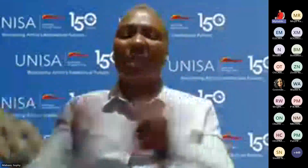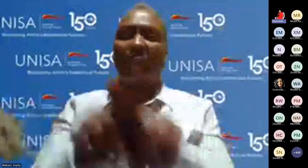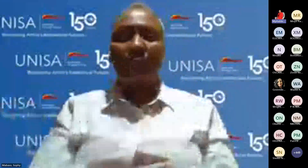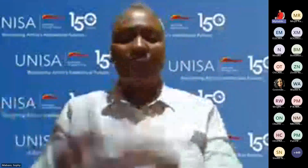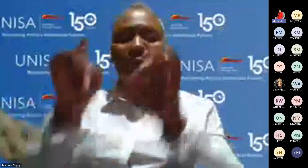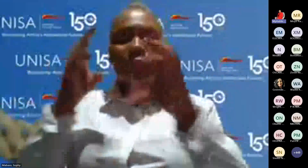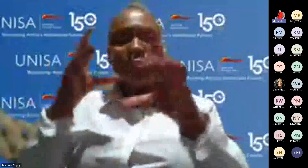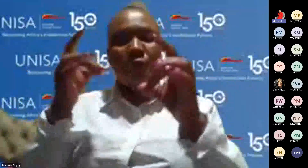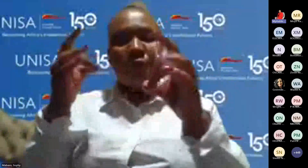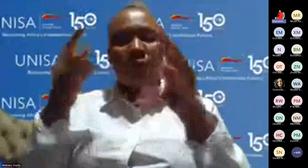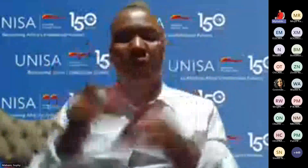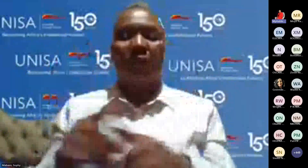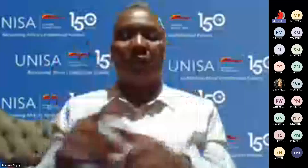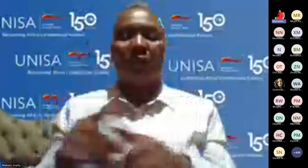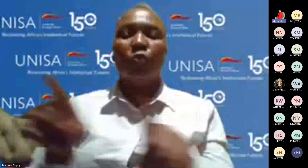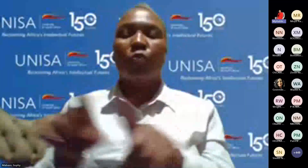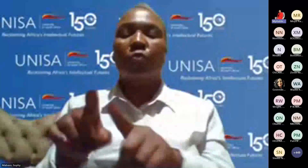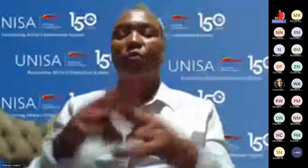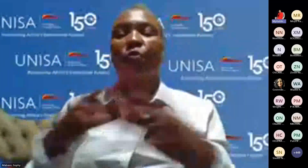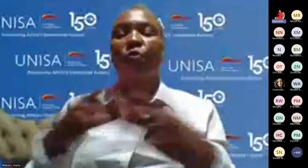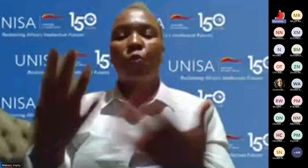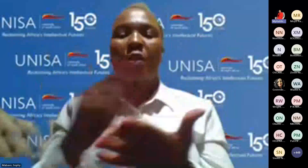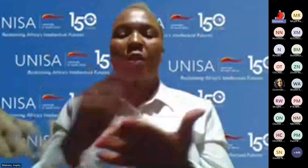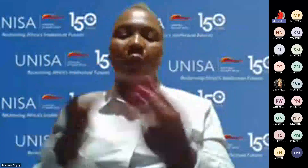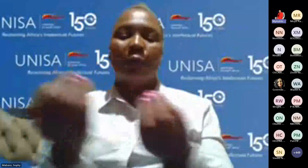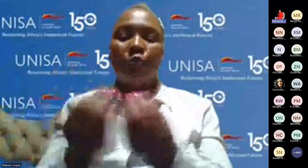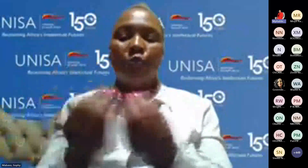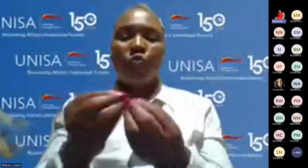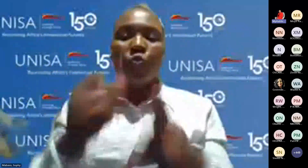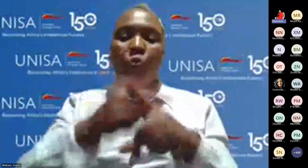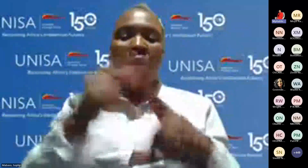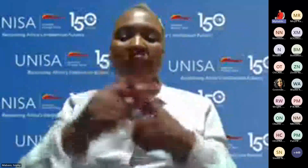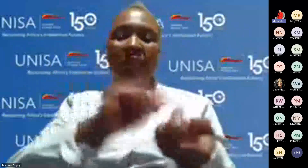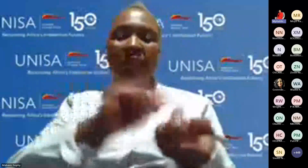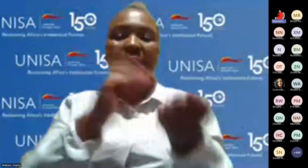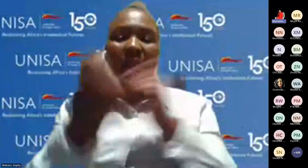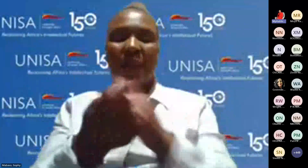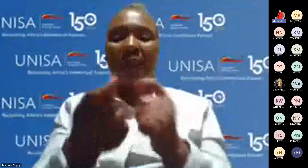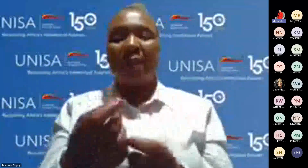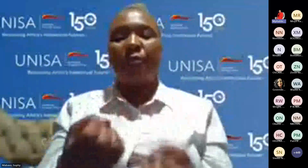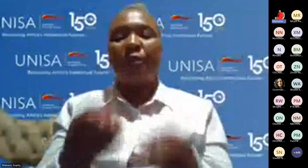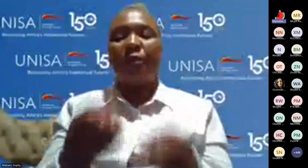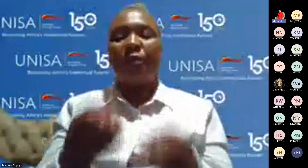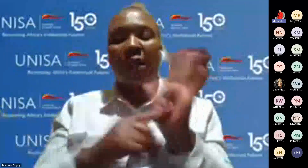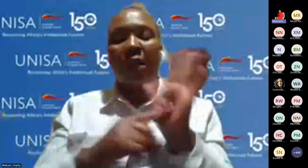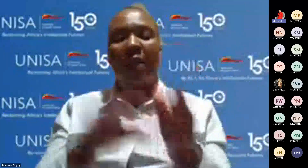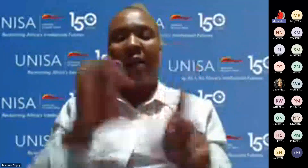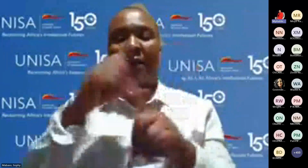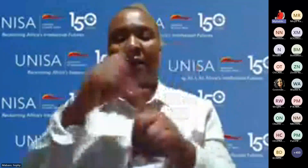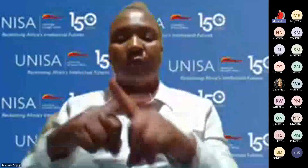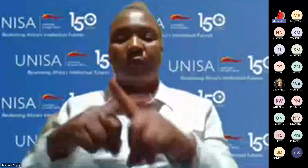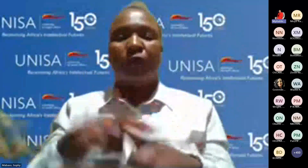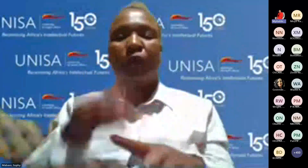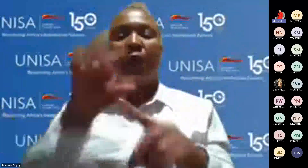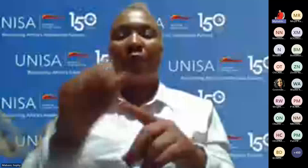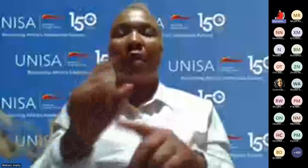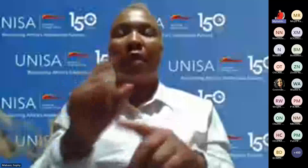information with some few words changed. Let me give an example. You will find